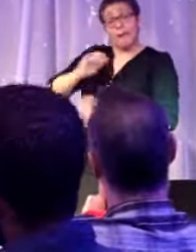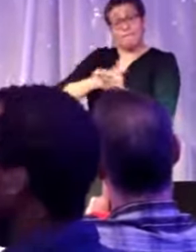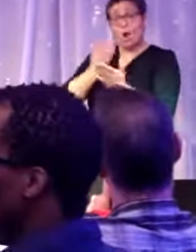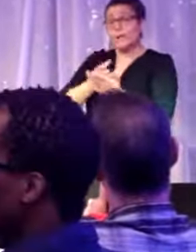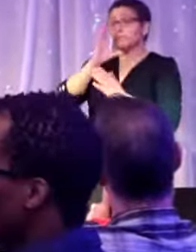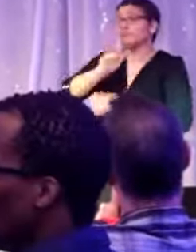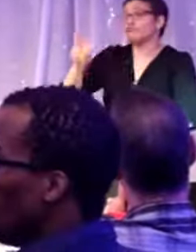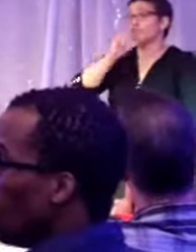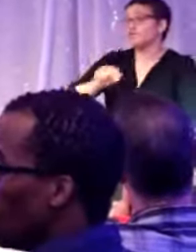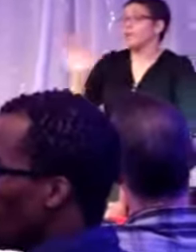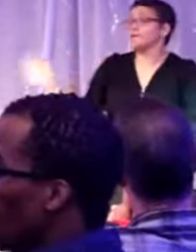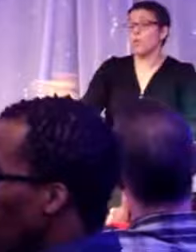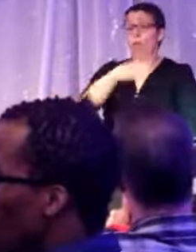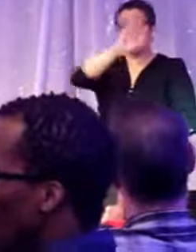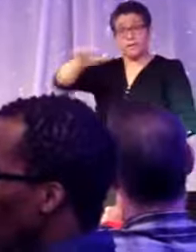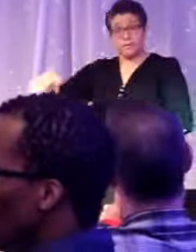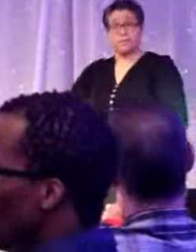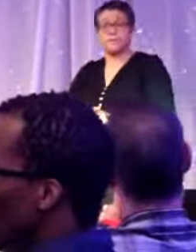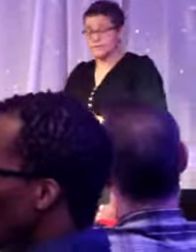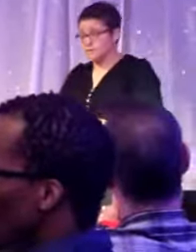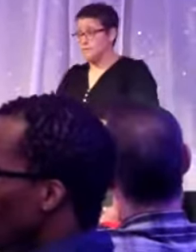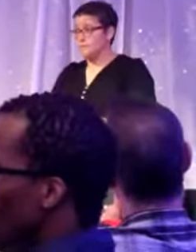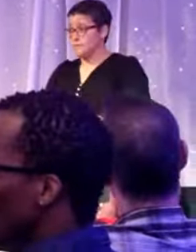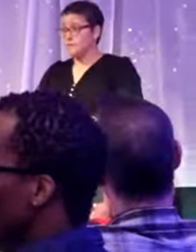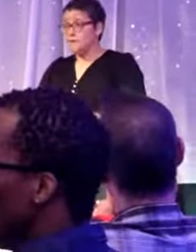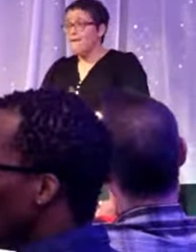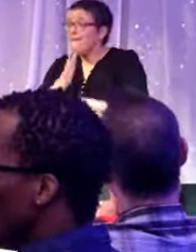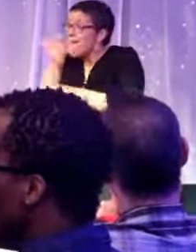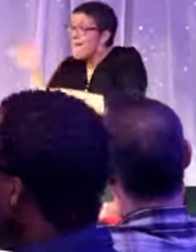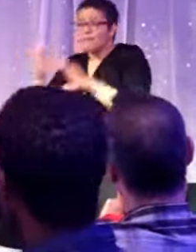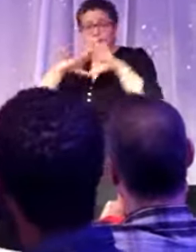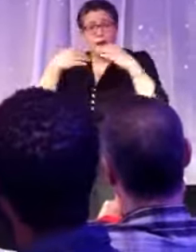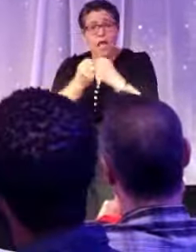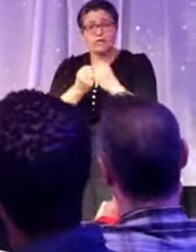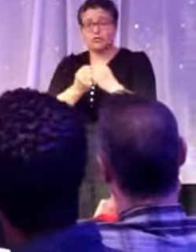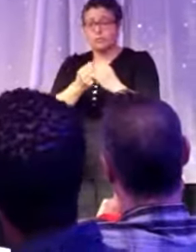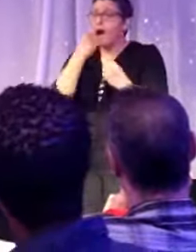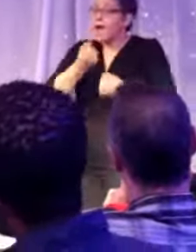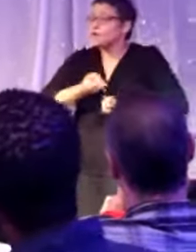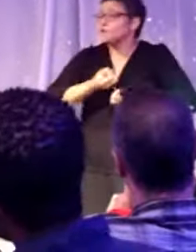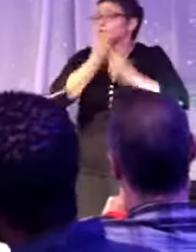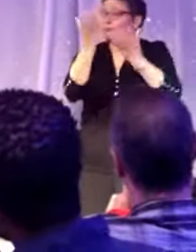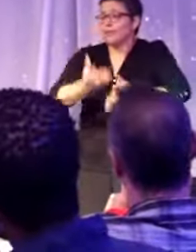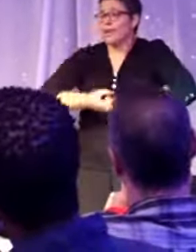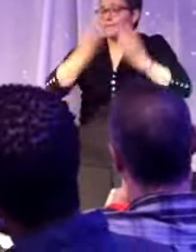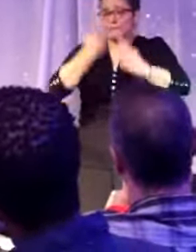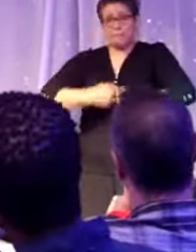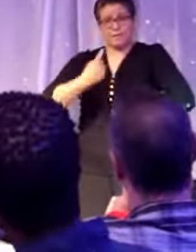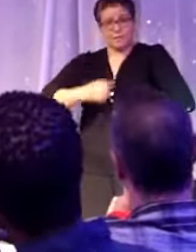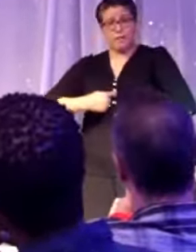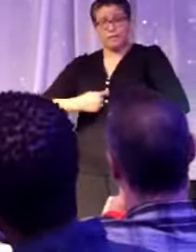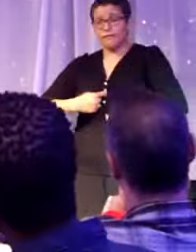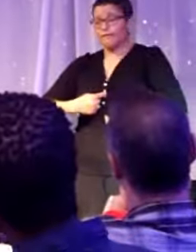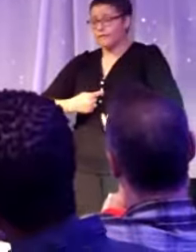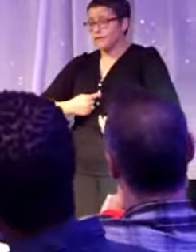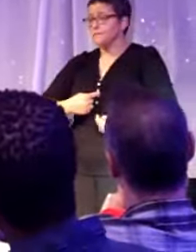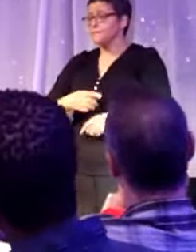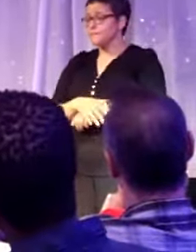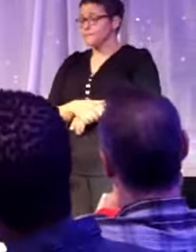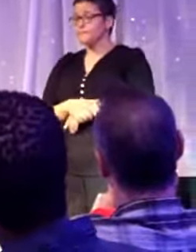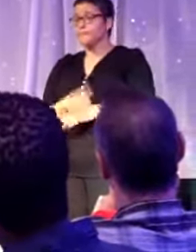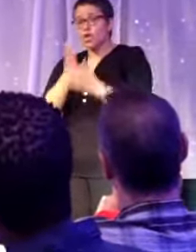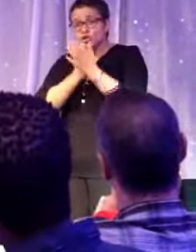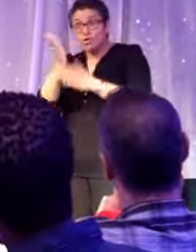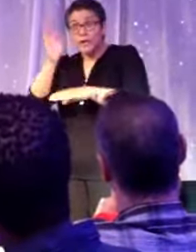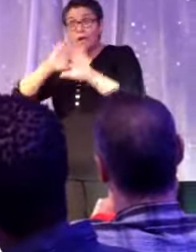poetry to all and sundry, sent to every classroom to expressively boom my personal rhyme during